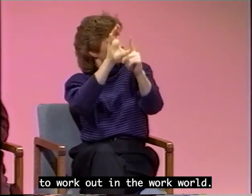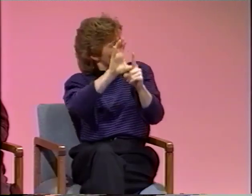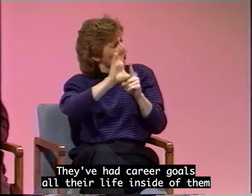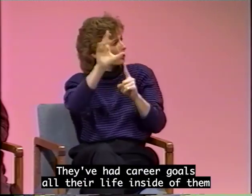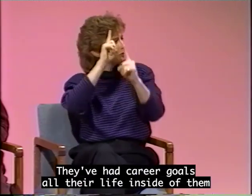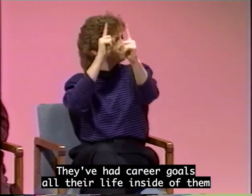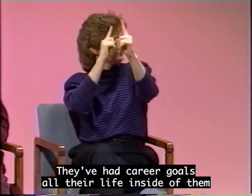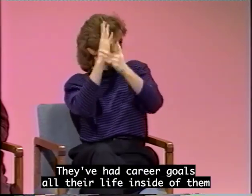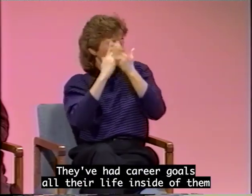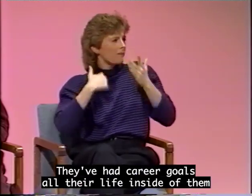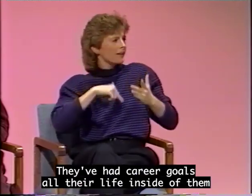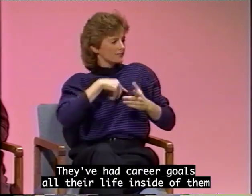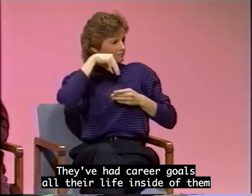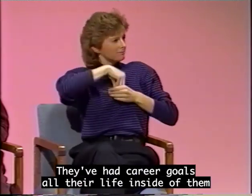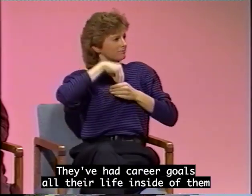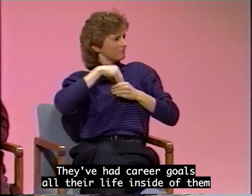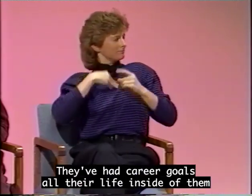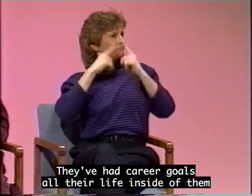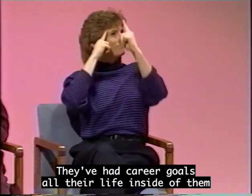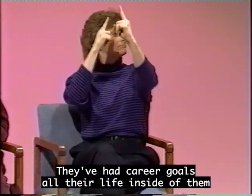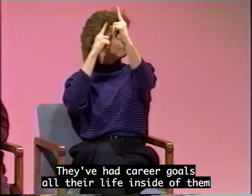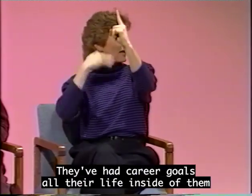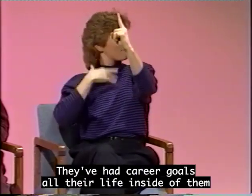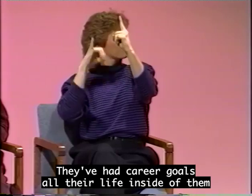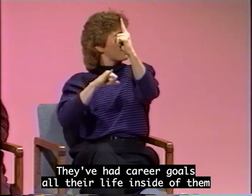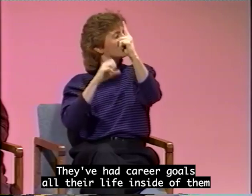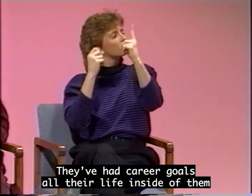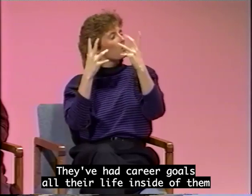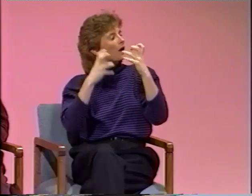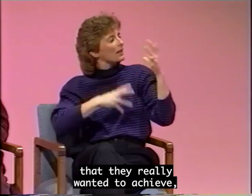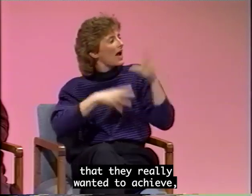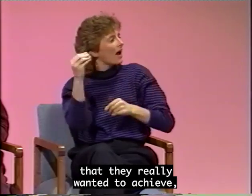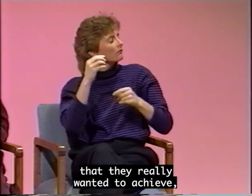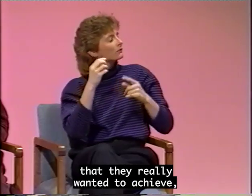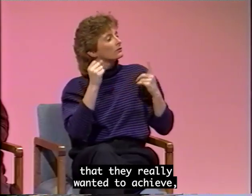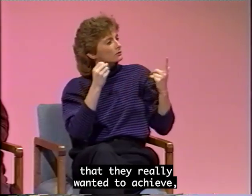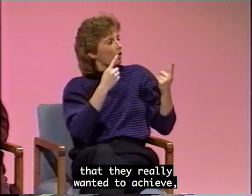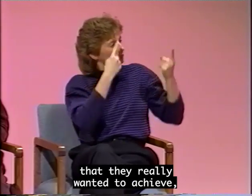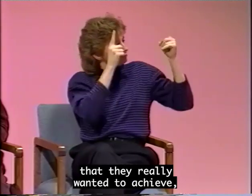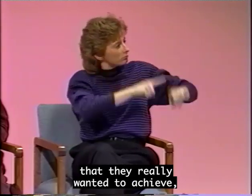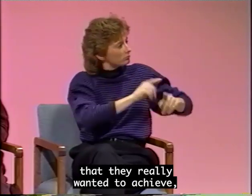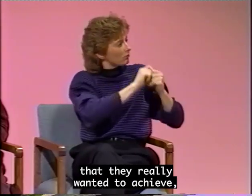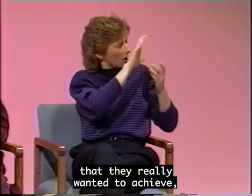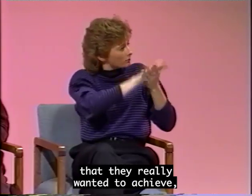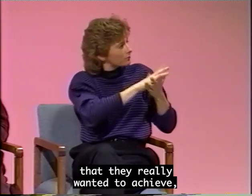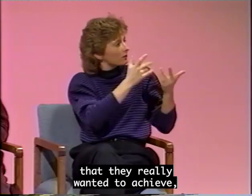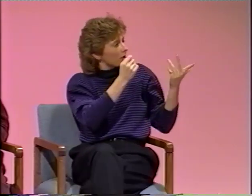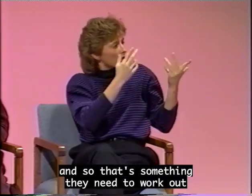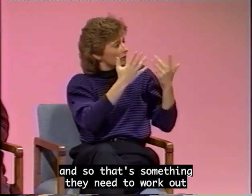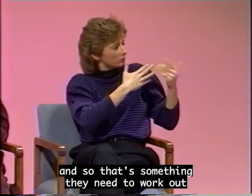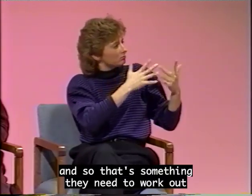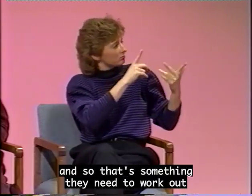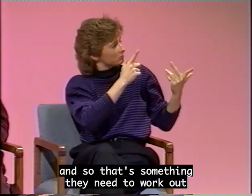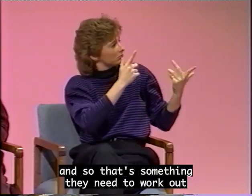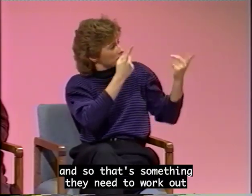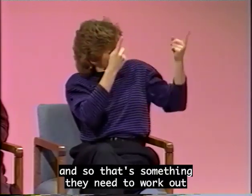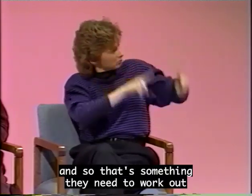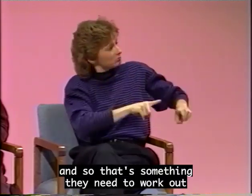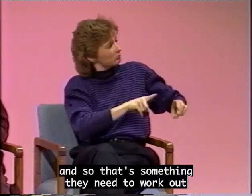world. They've had career goals all their life inside of them that they really wanted to achieve. And so that's something they need to work out with their